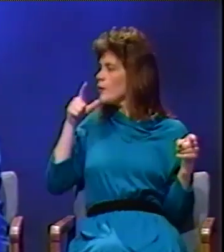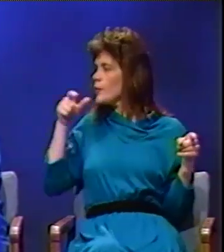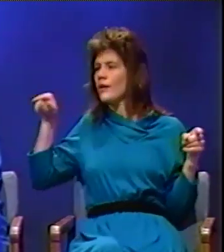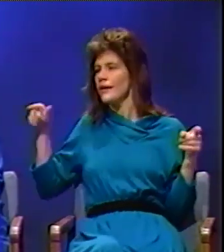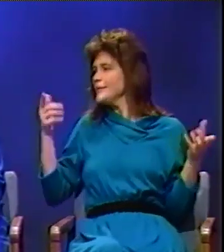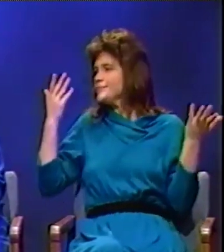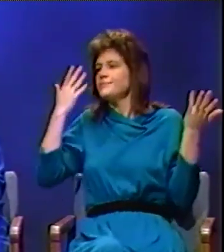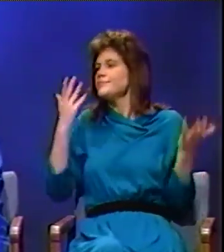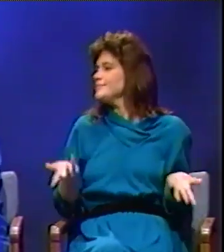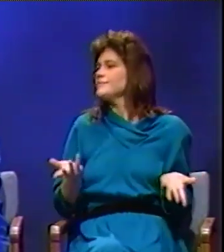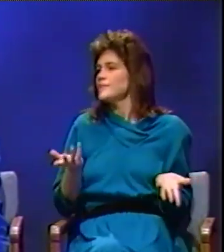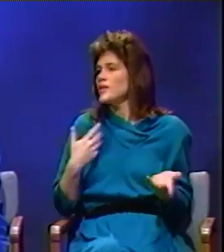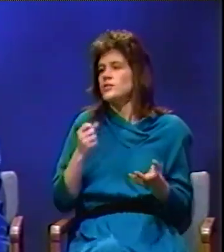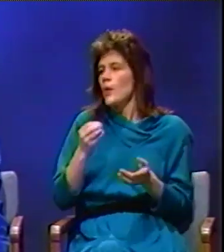information would really be useless.